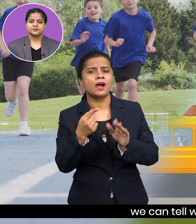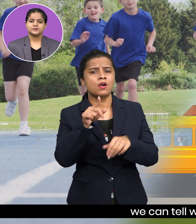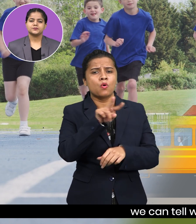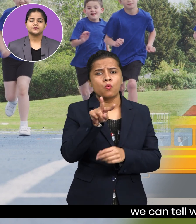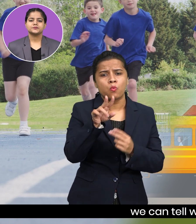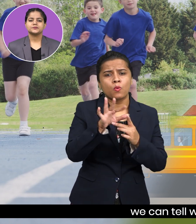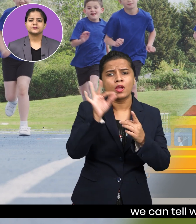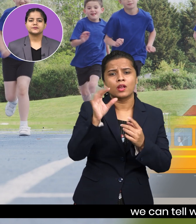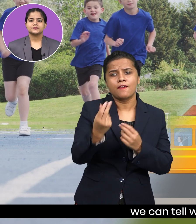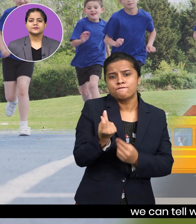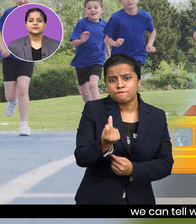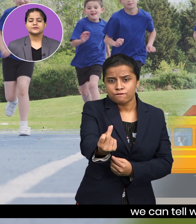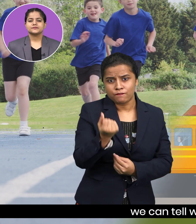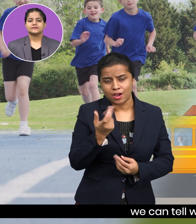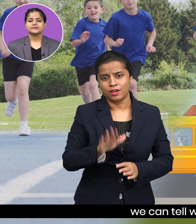faster.